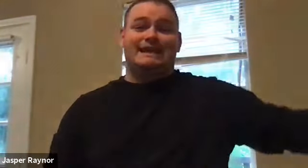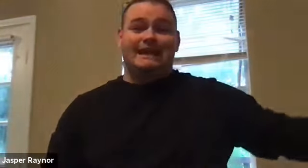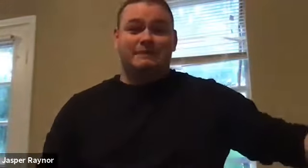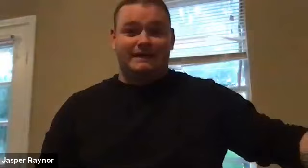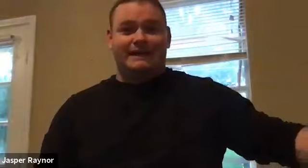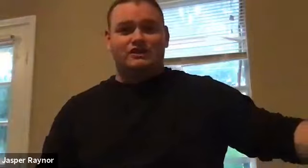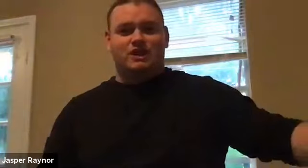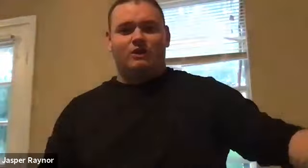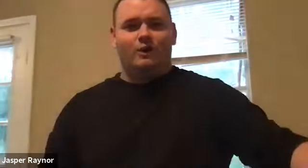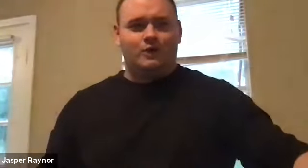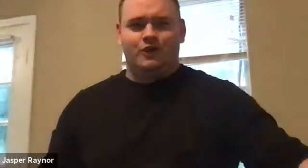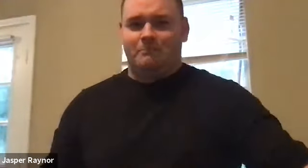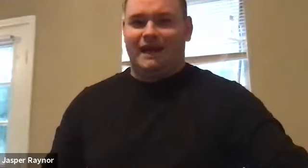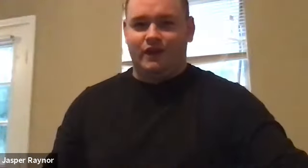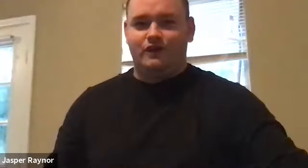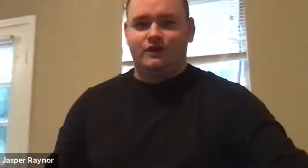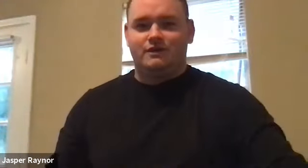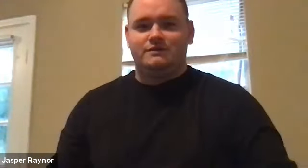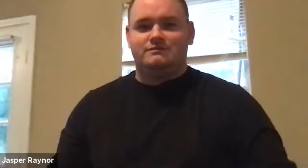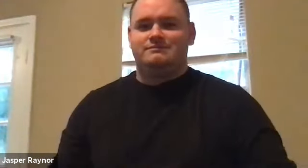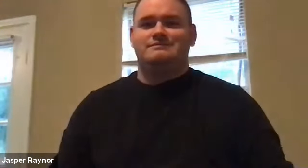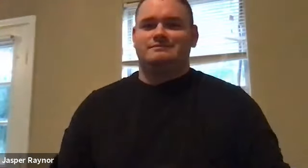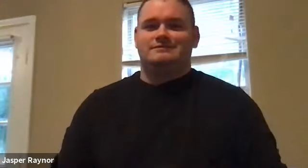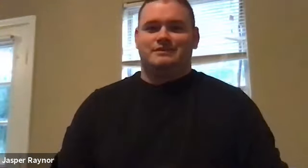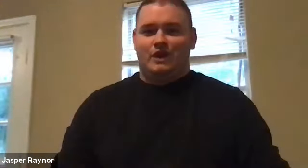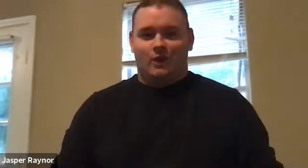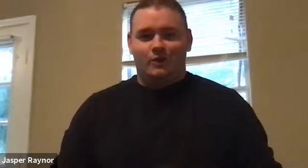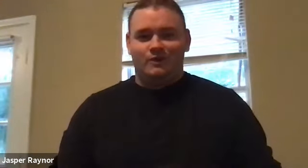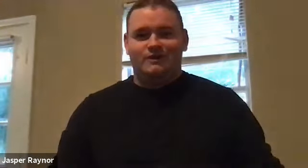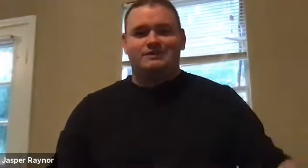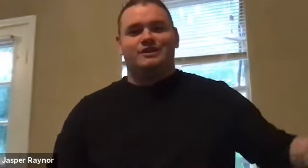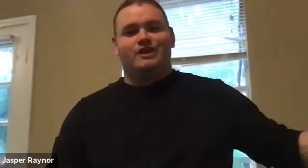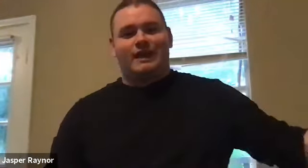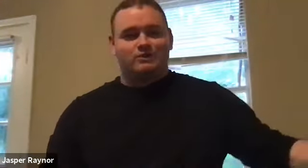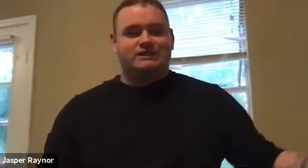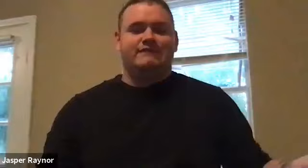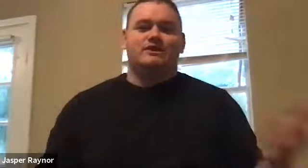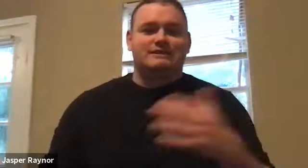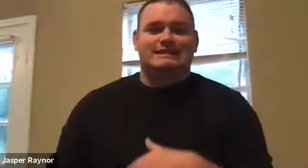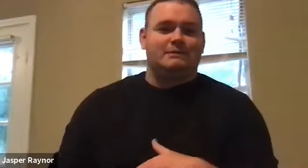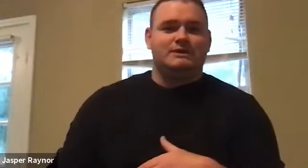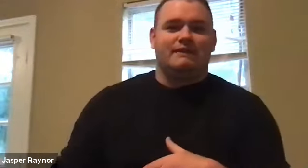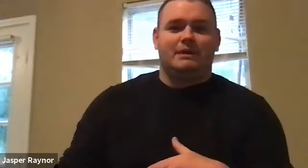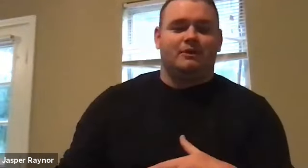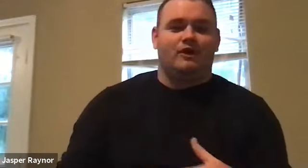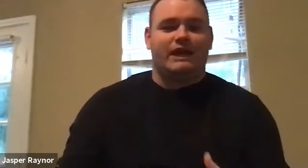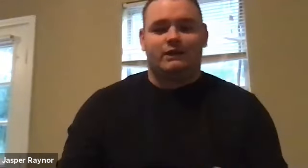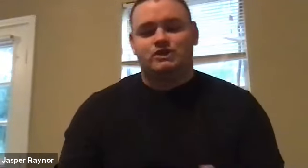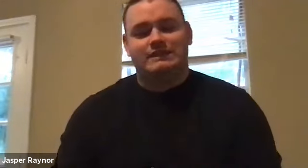can't speak English go, oh, you're impaired? No, their language is different. It's the same with deaf people. Our language is